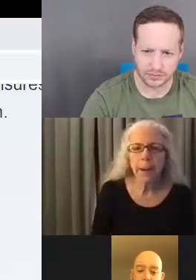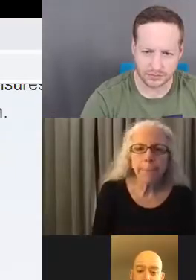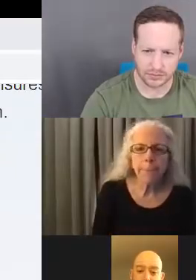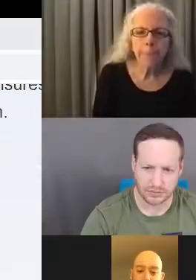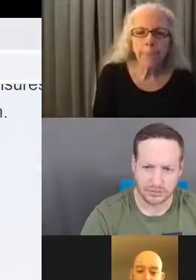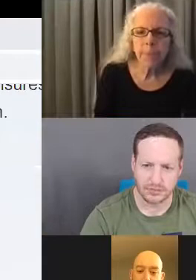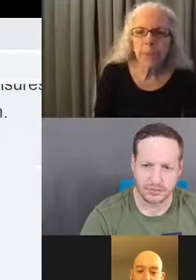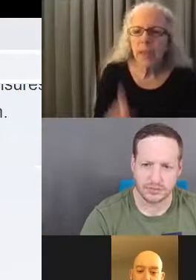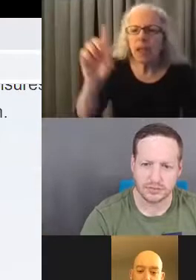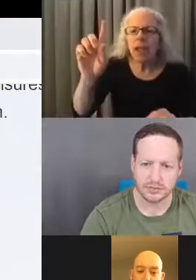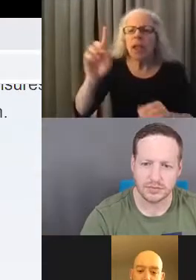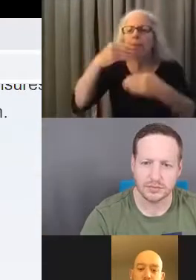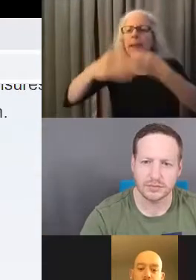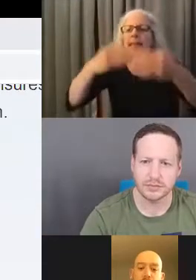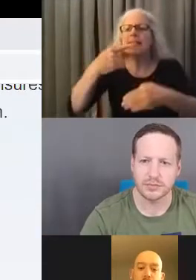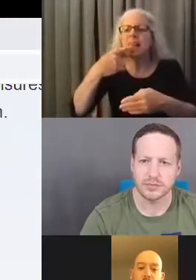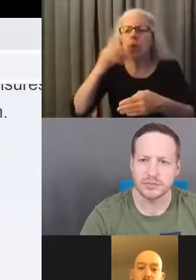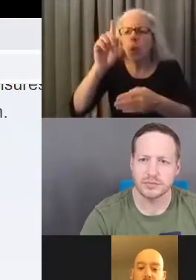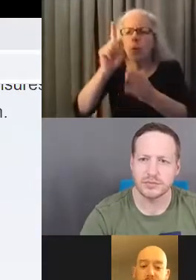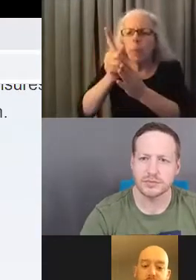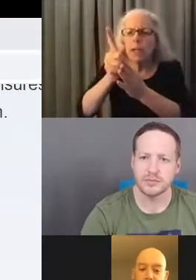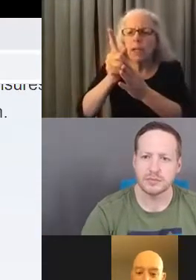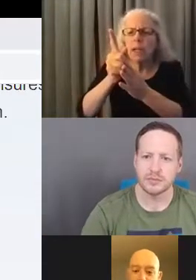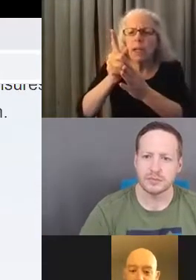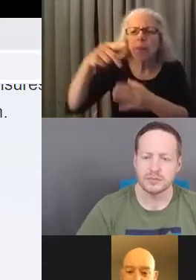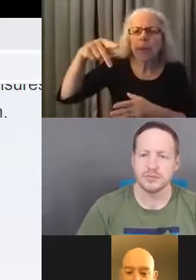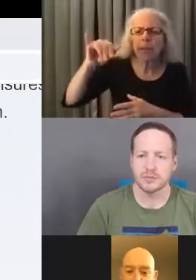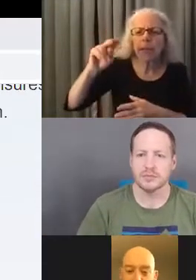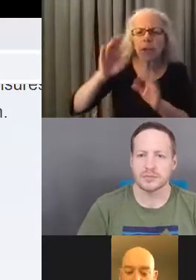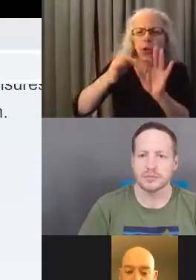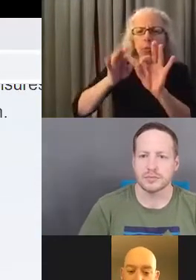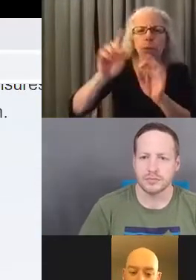give me just a moment, please, because I need to pin the interpreter. One moment.